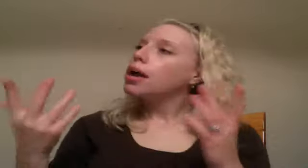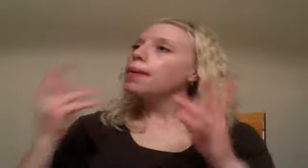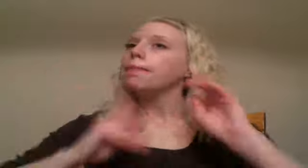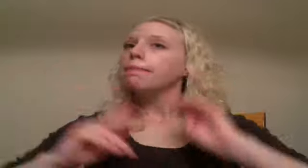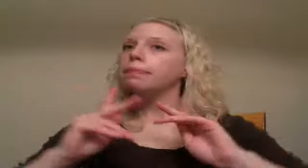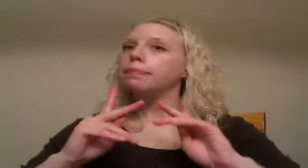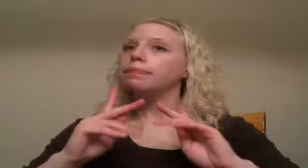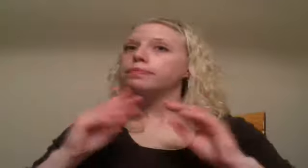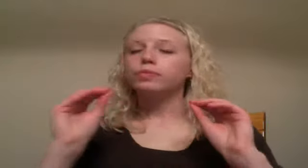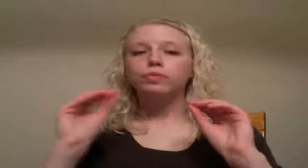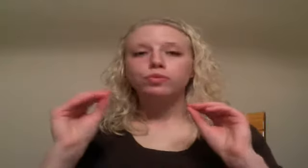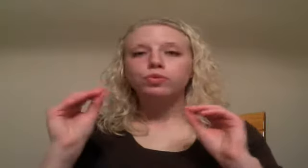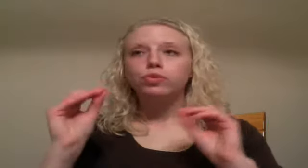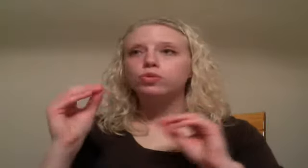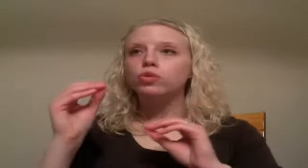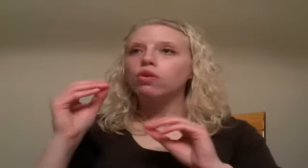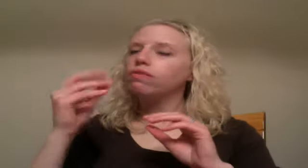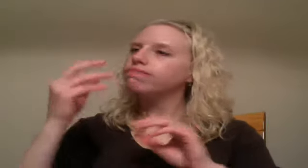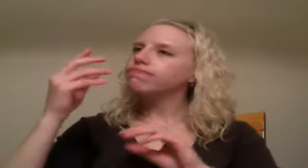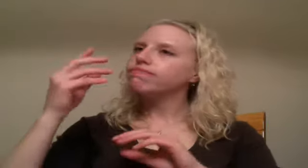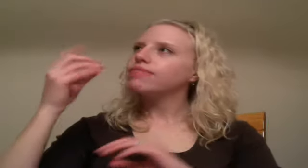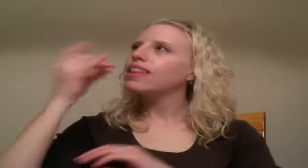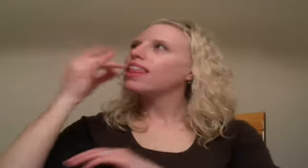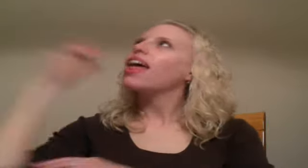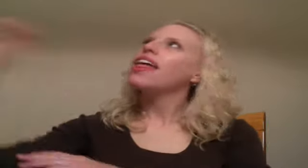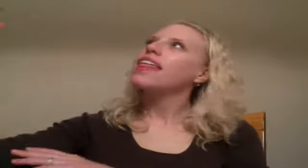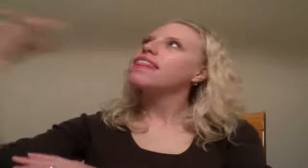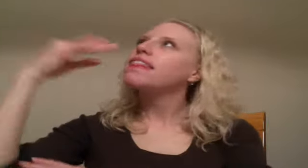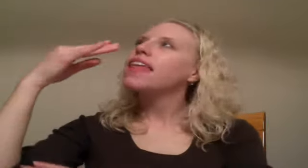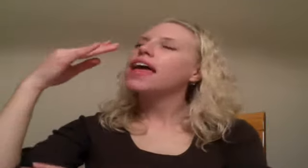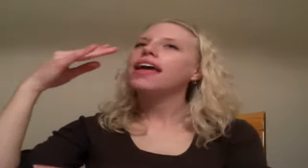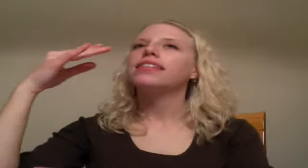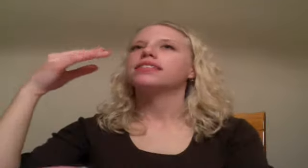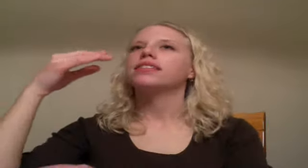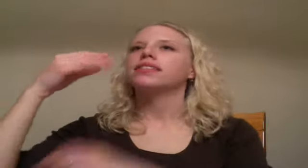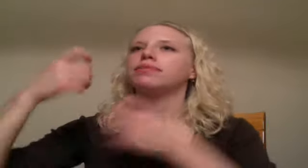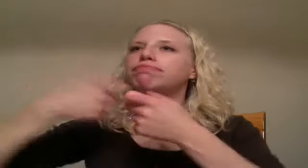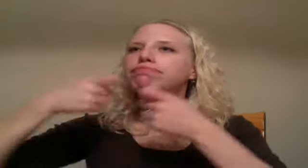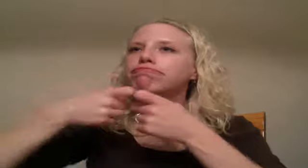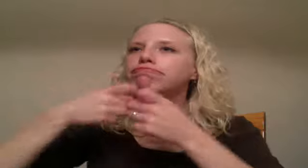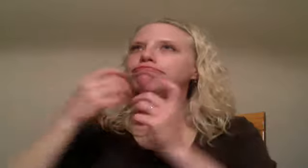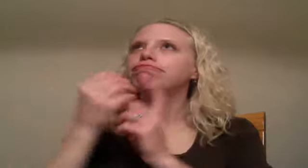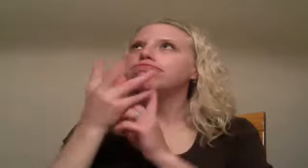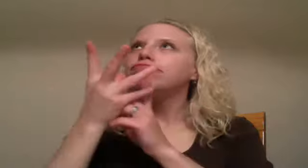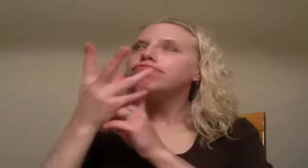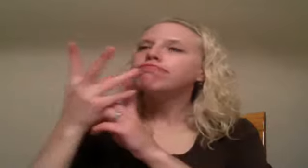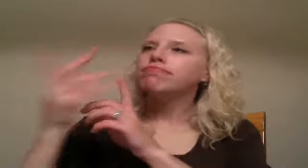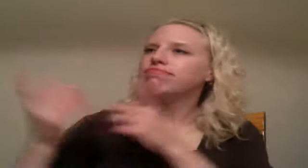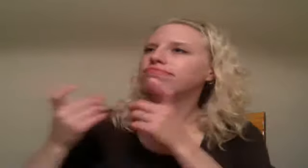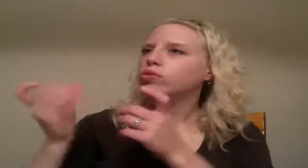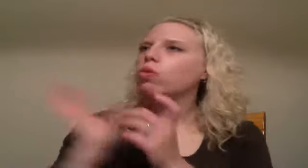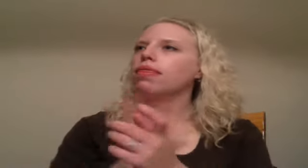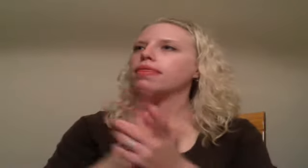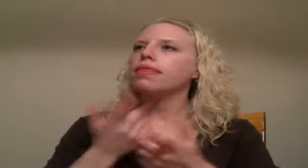any sort of artificial light at all, they sleep twice every night. They go to bed around 8 p.m. Until